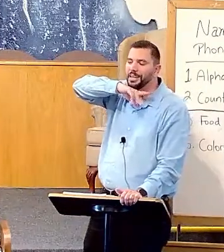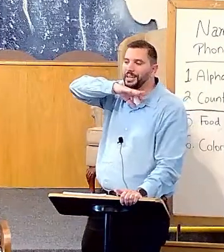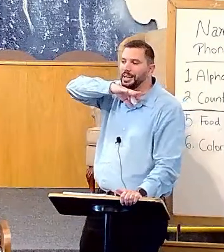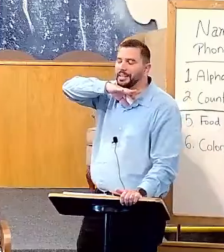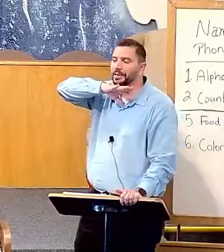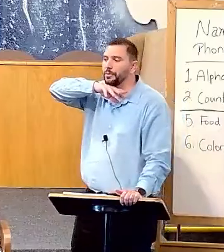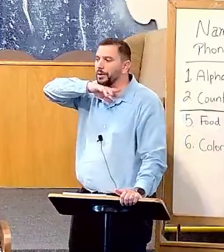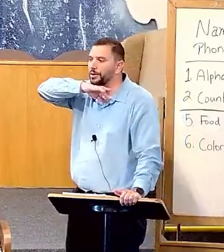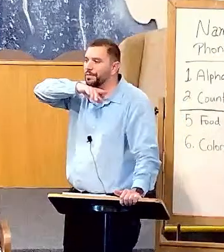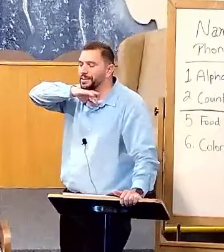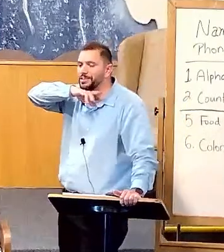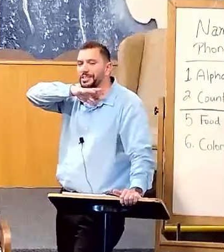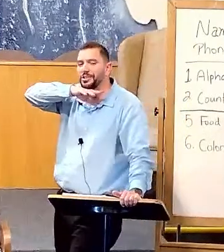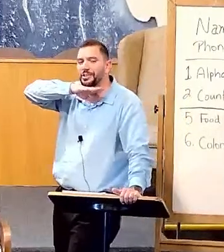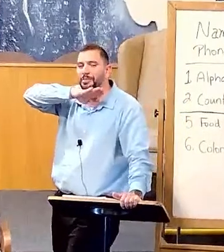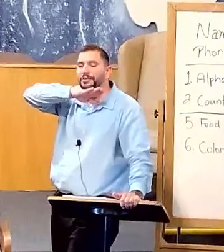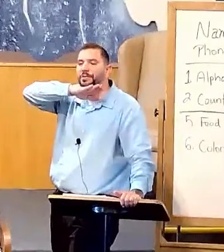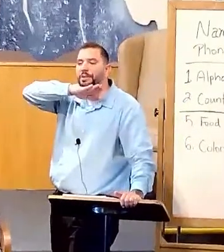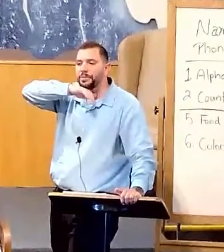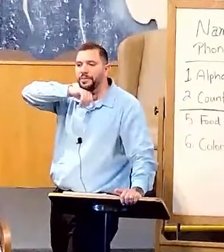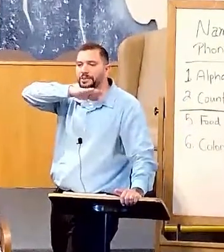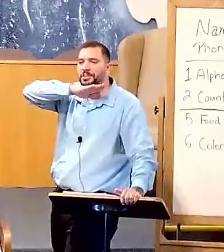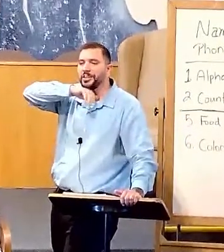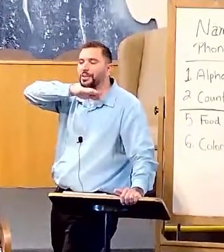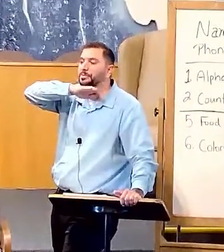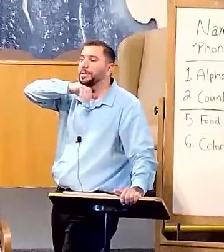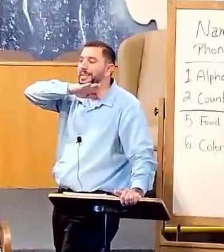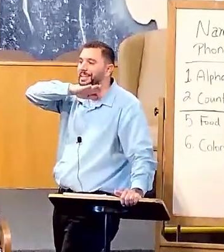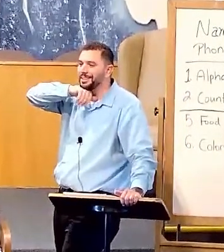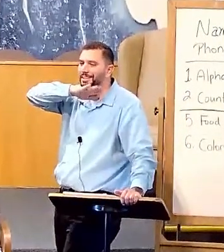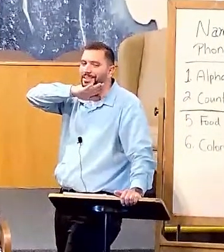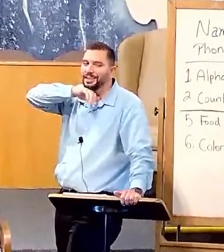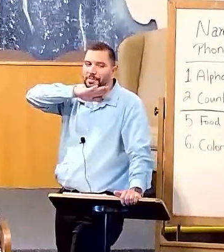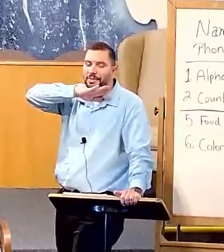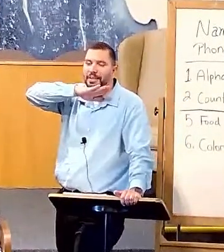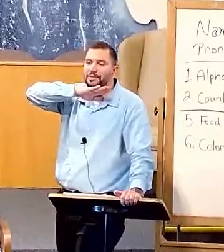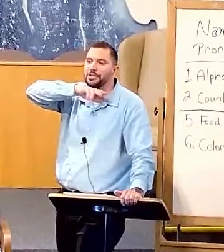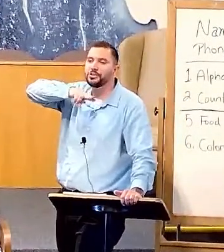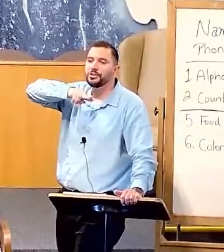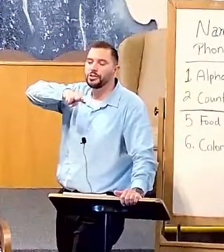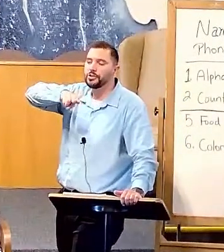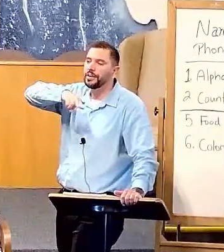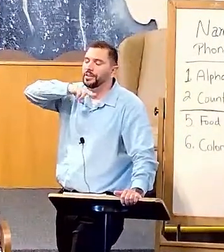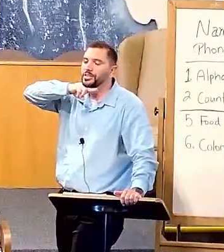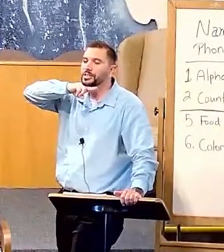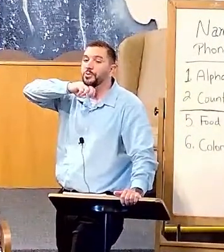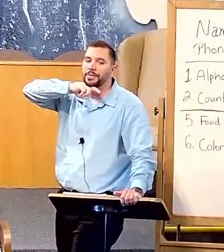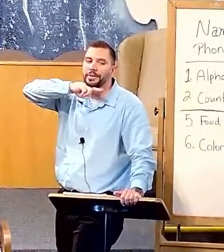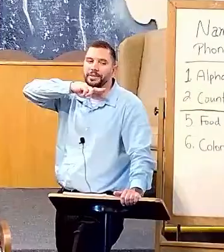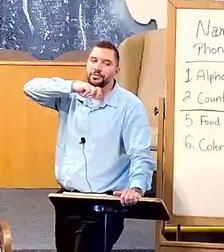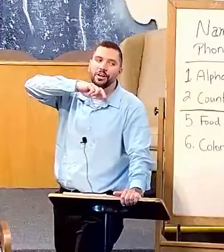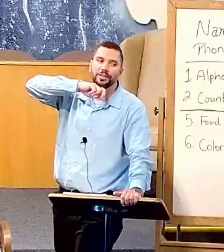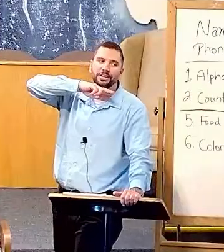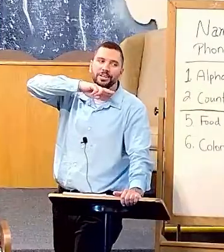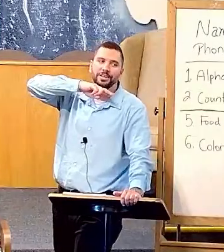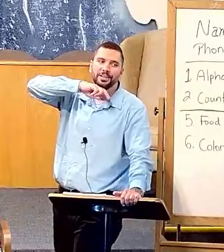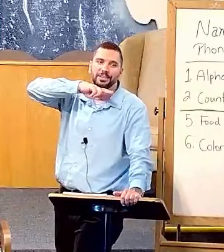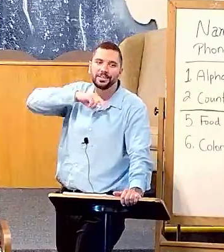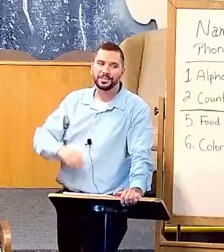And then if you wiggle your fingers, that's dirty. But if you keep your fingers together, that's pig. But then if you just do your 2 fingers, that's ribbit. That's frog.